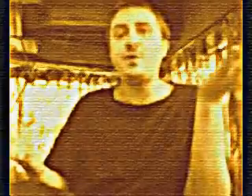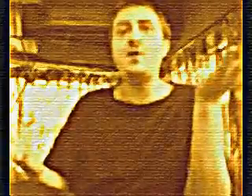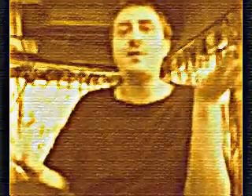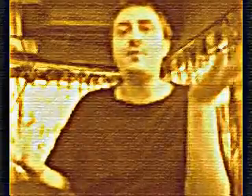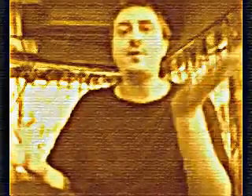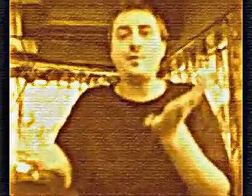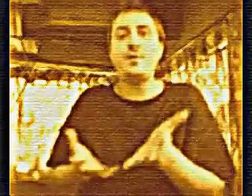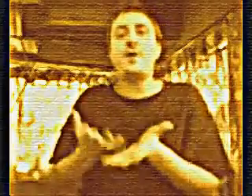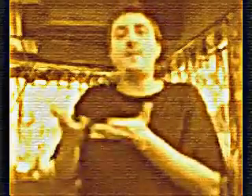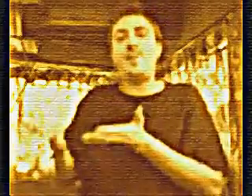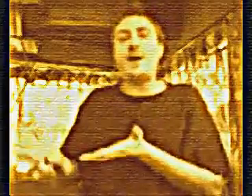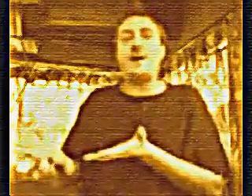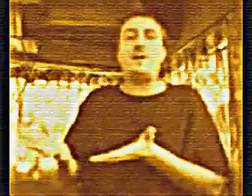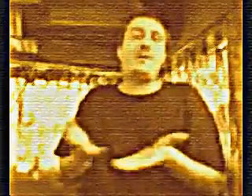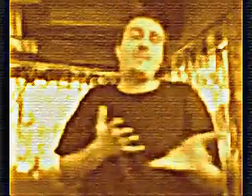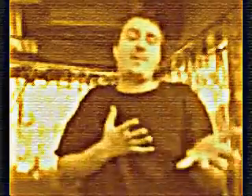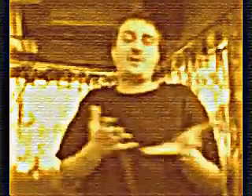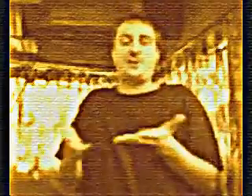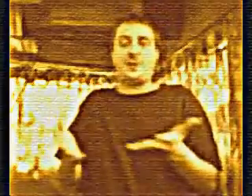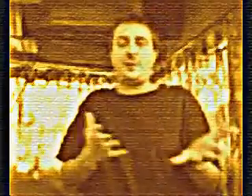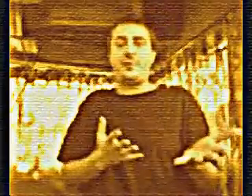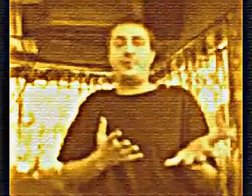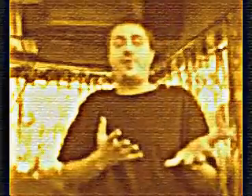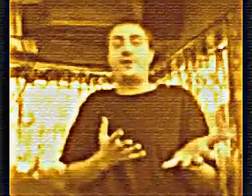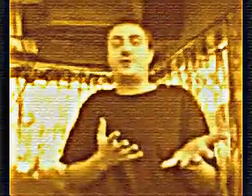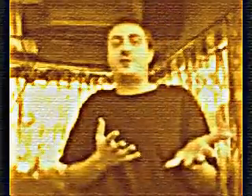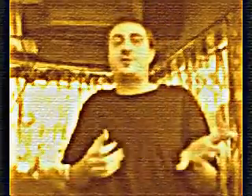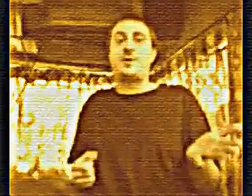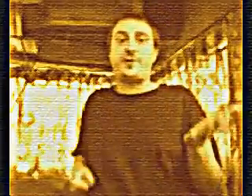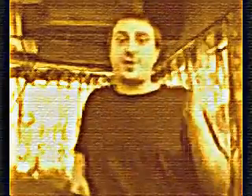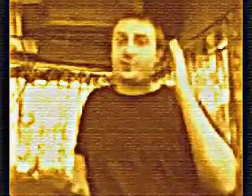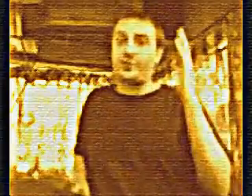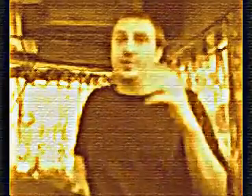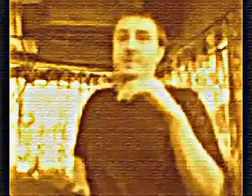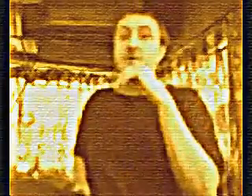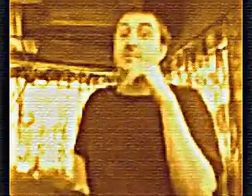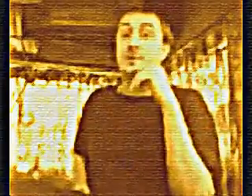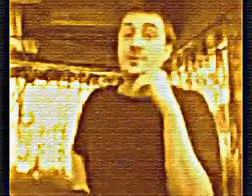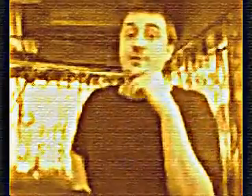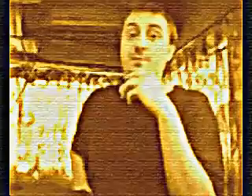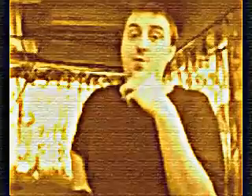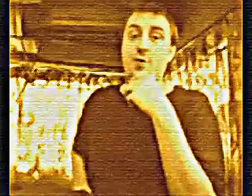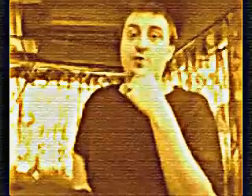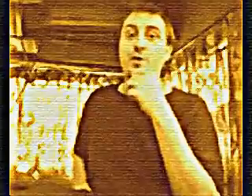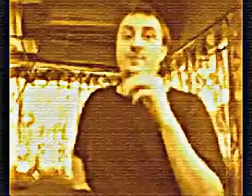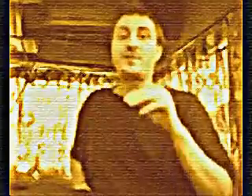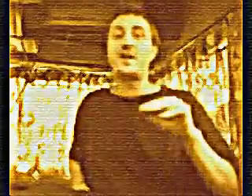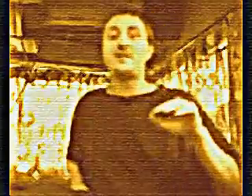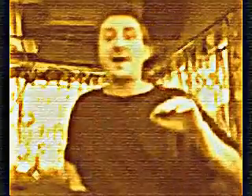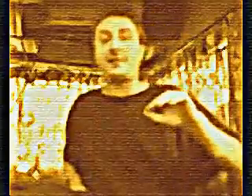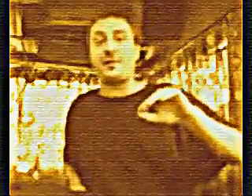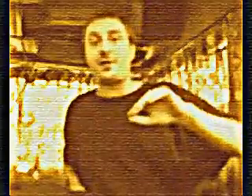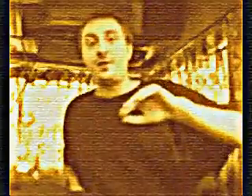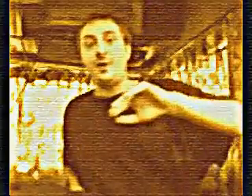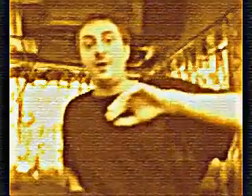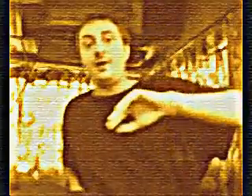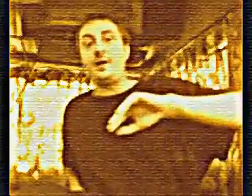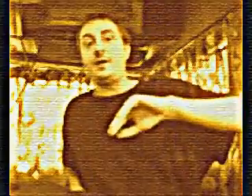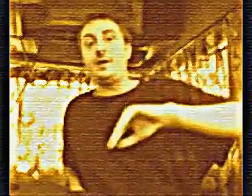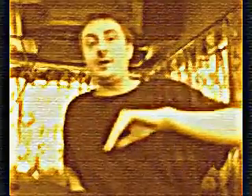well, we're not paid as other fucking judges around the country, so that means there's more corrupt states out there. And he's